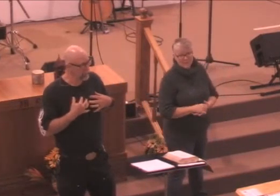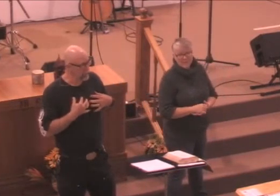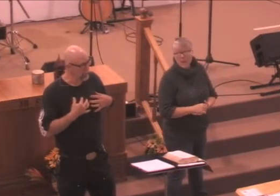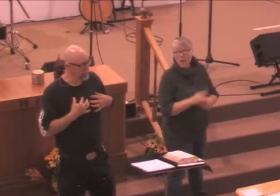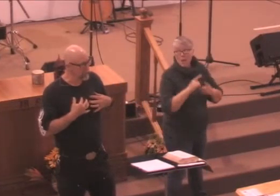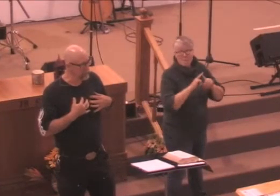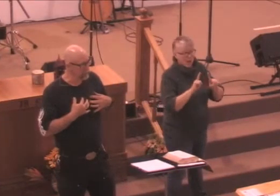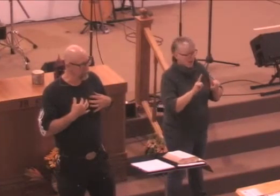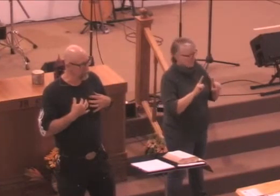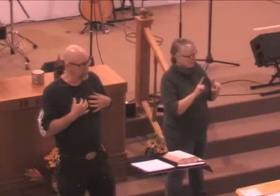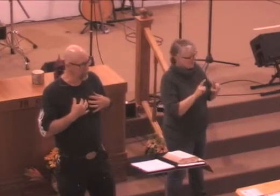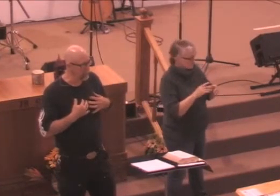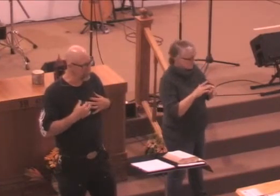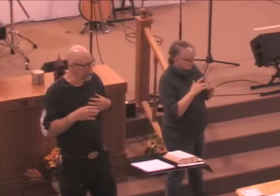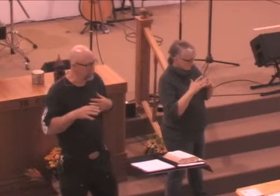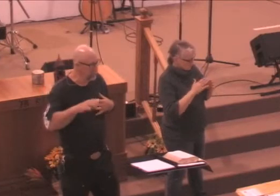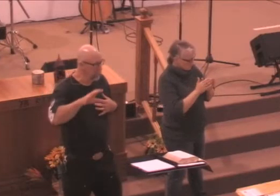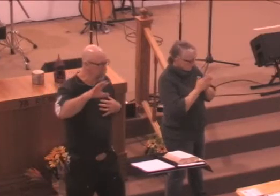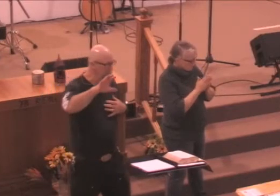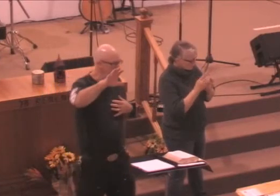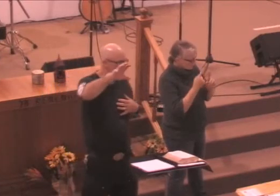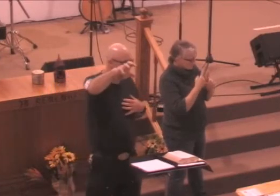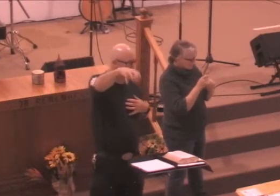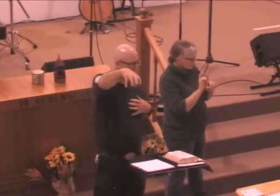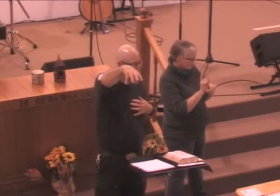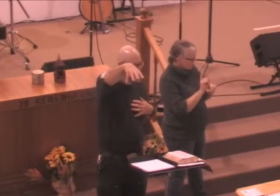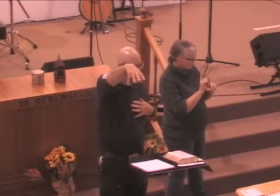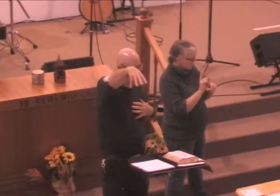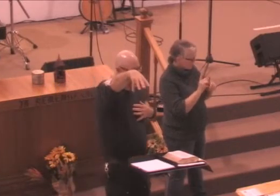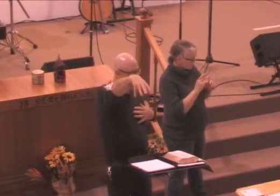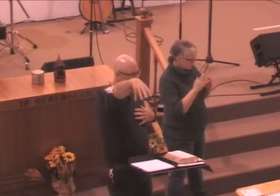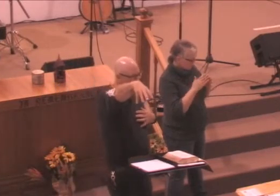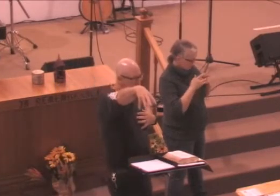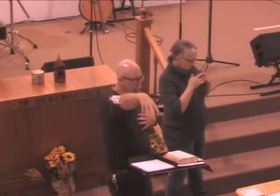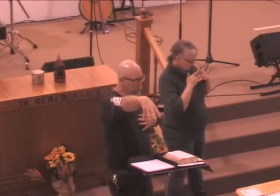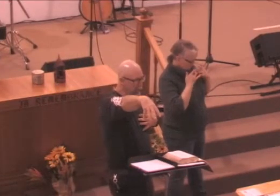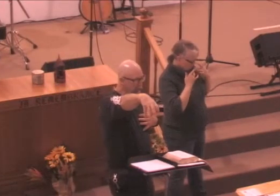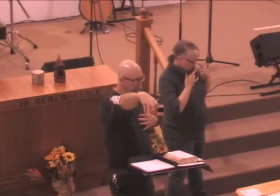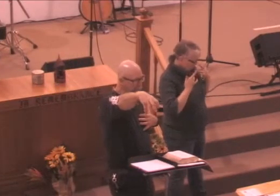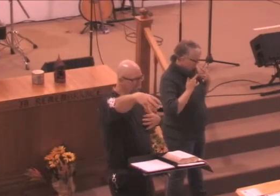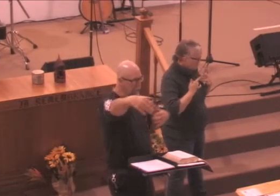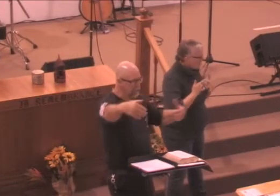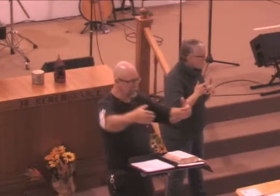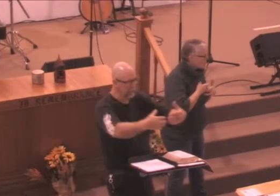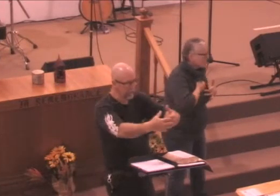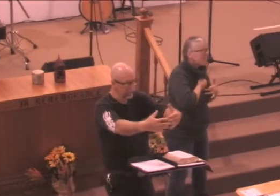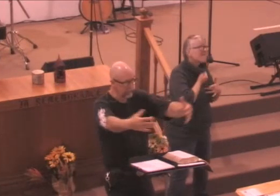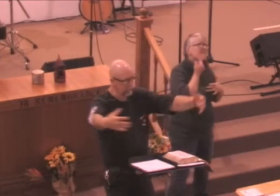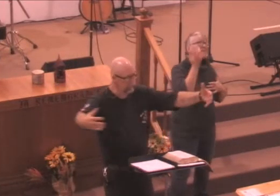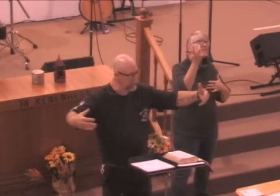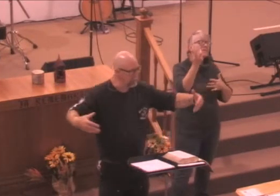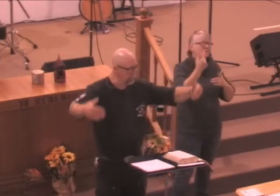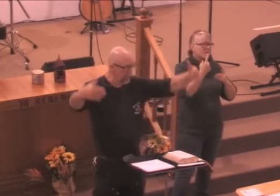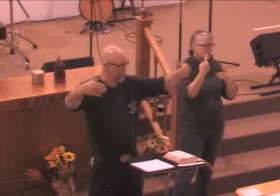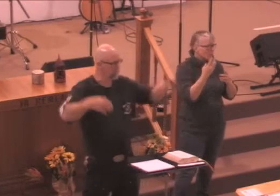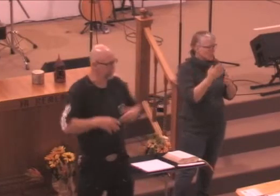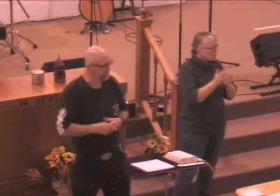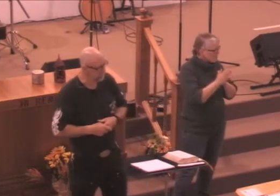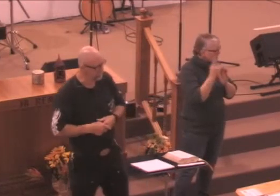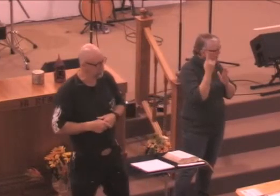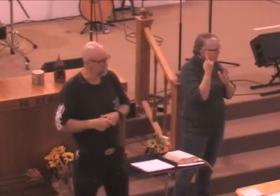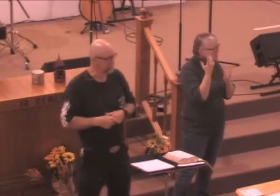But their prayer is coming from their heart, and they're praying for Jerusalem. They're praying to get the temple